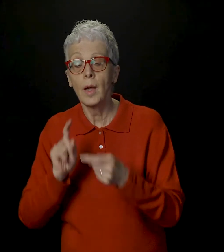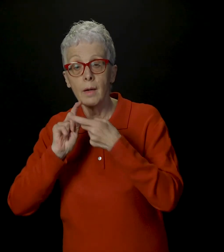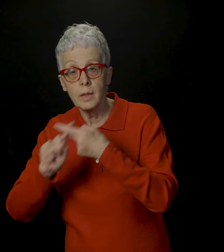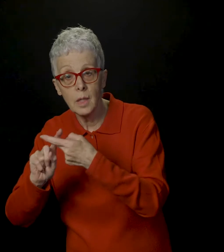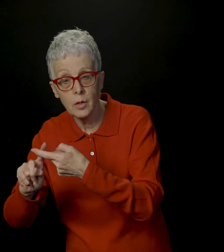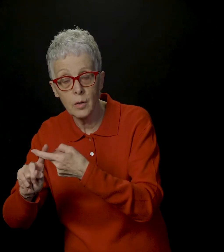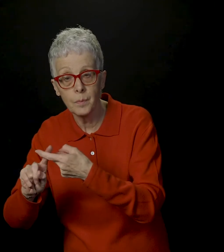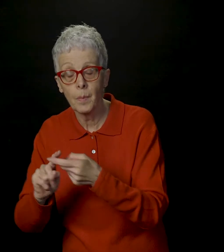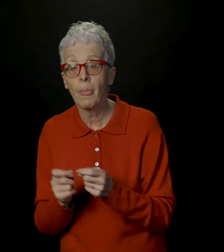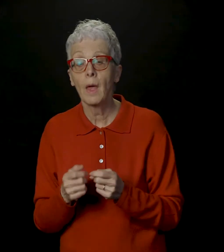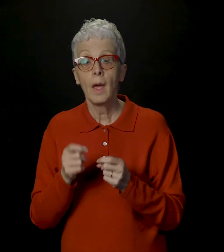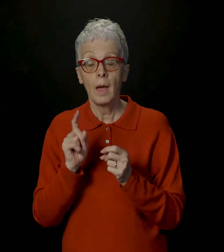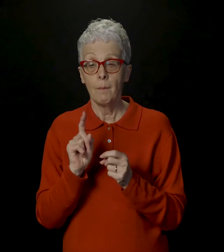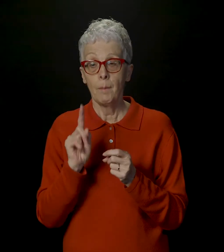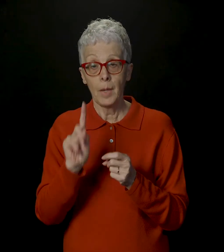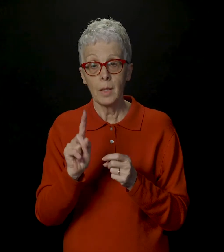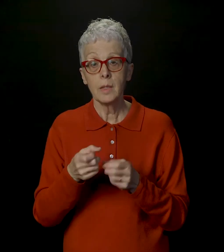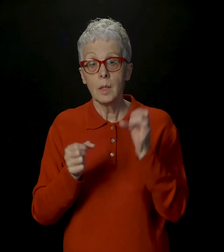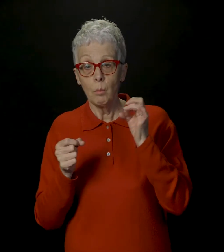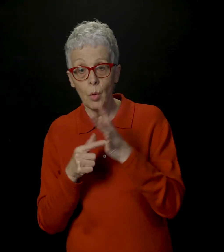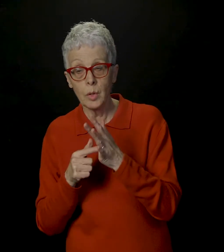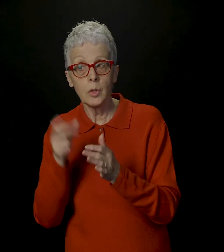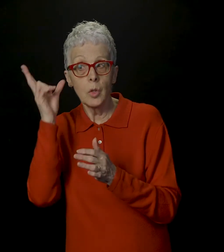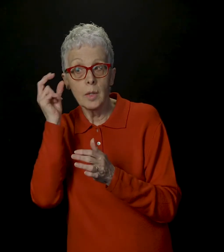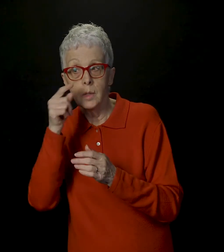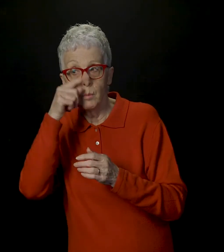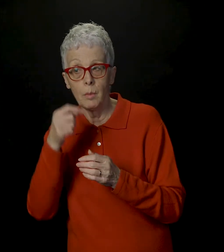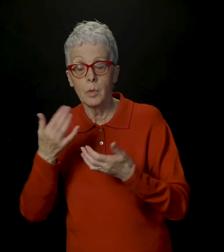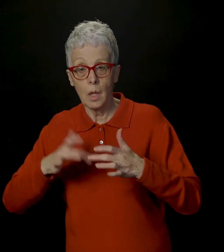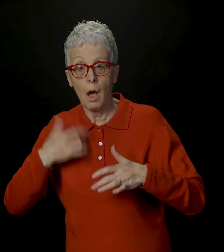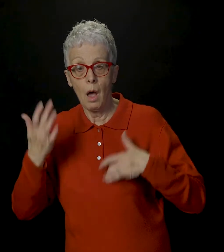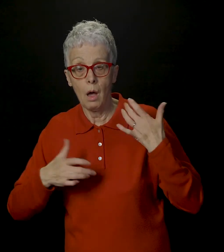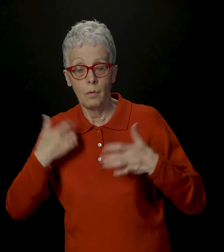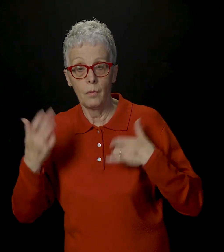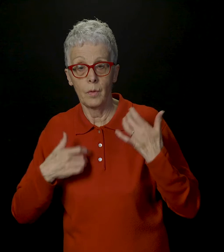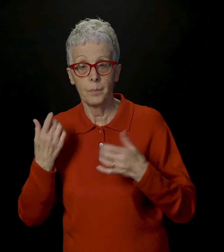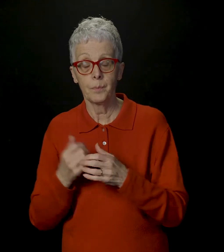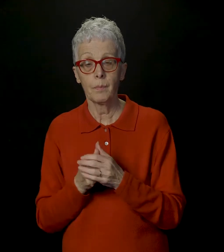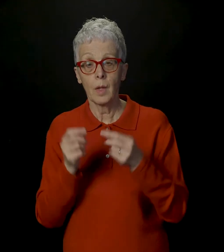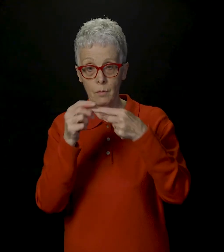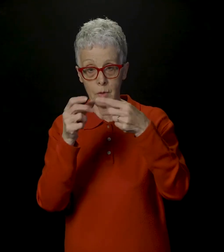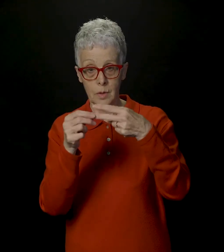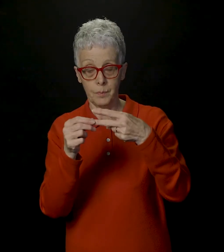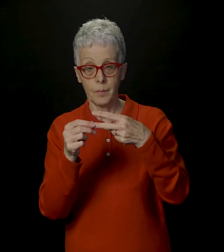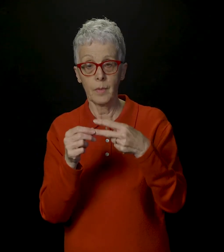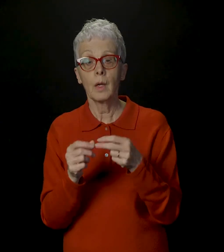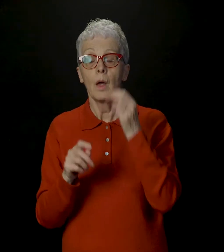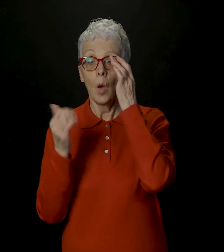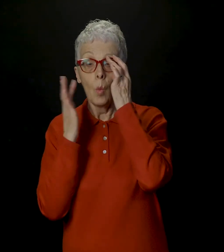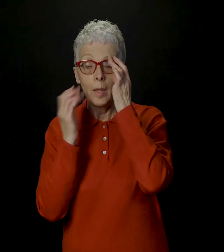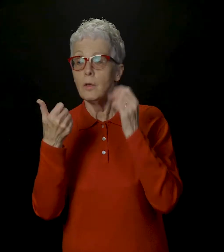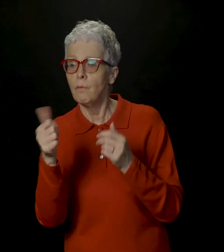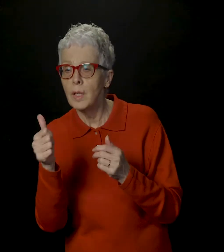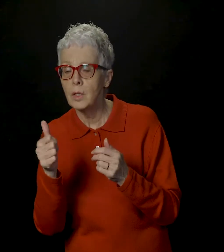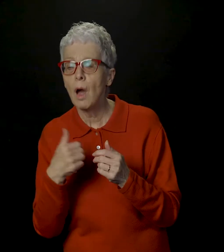Sensitive and listening To people And being helpful Towards people's lives It's a really good unit To do So that's the first part Then if after that